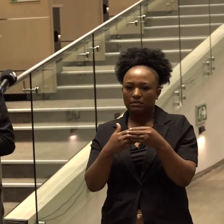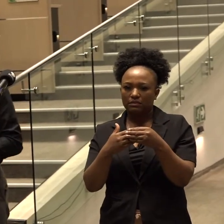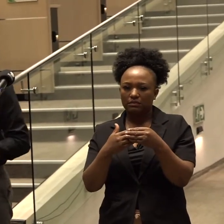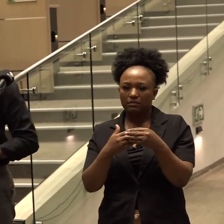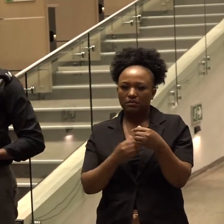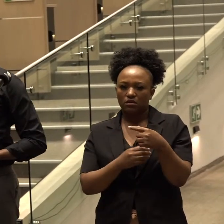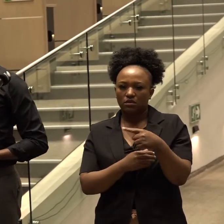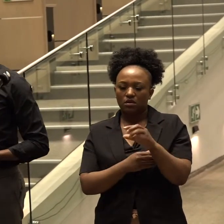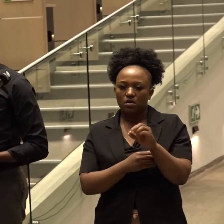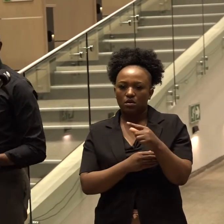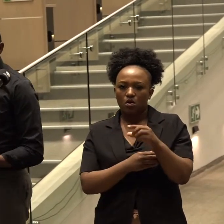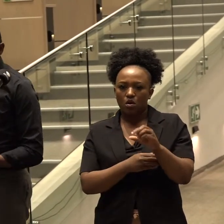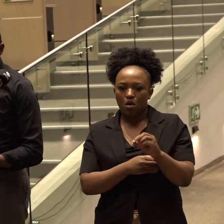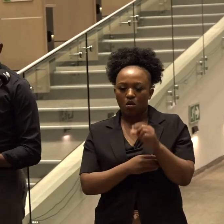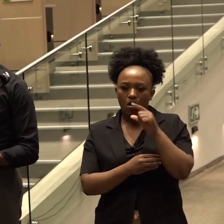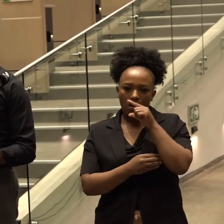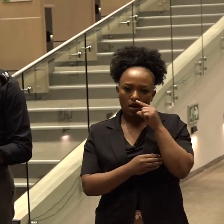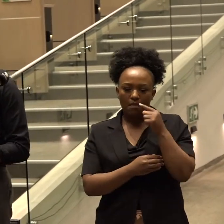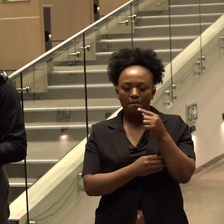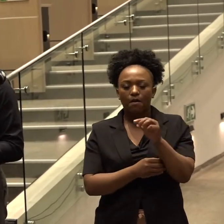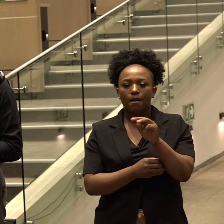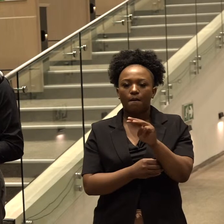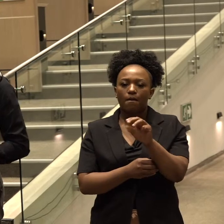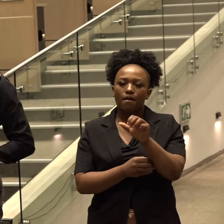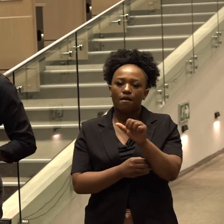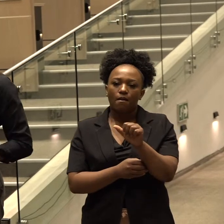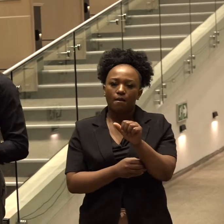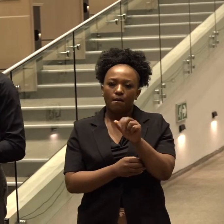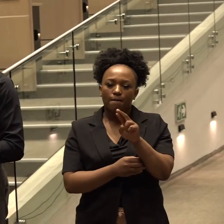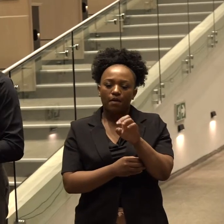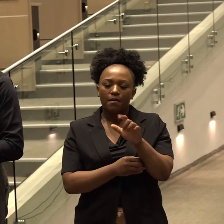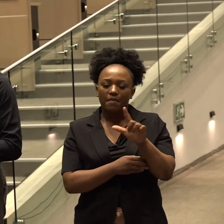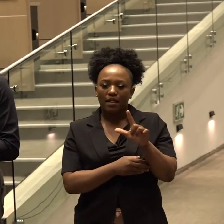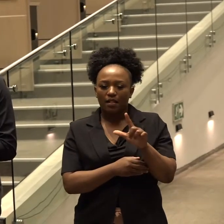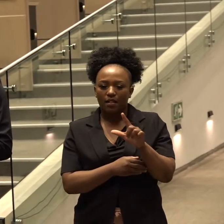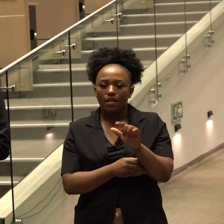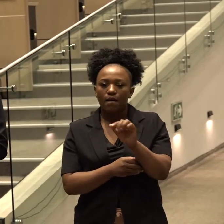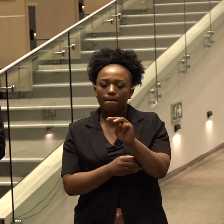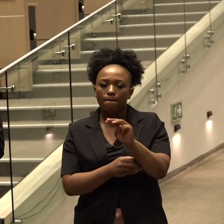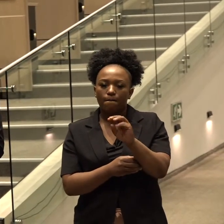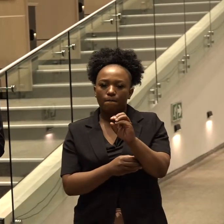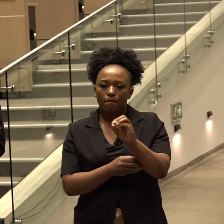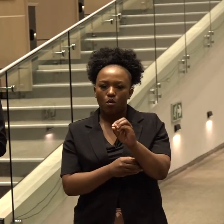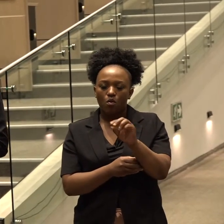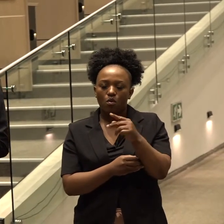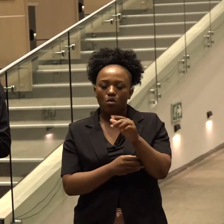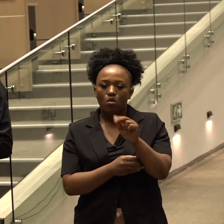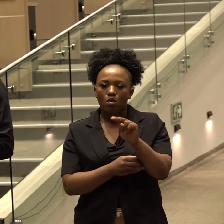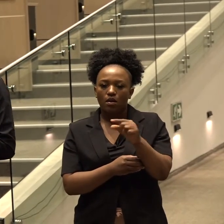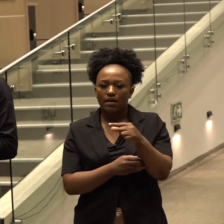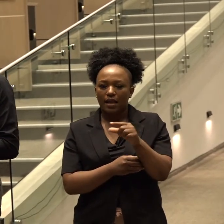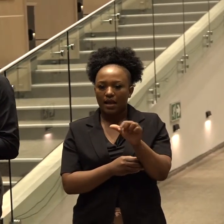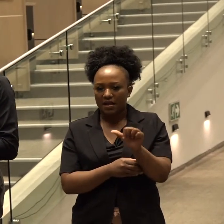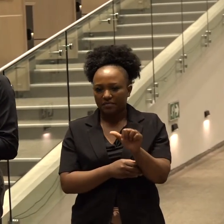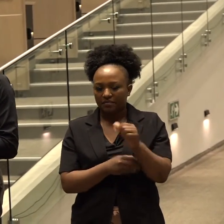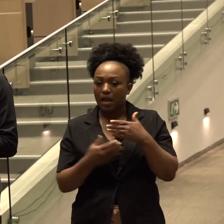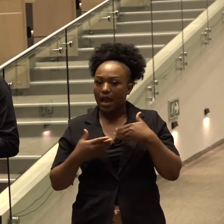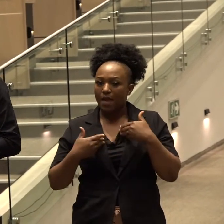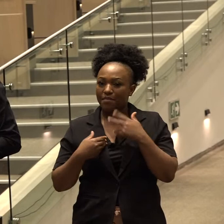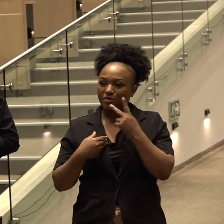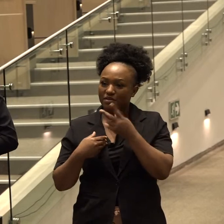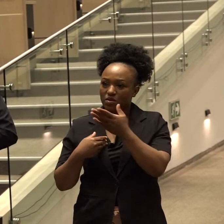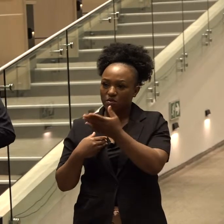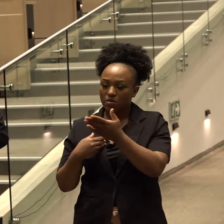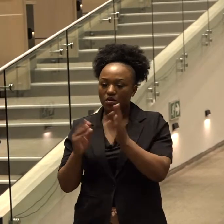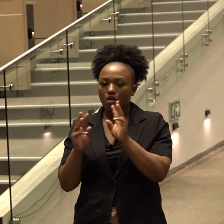Mabel msanga so I'm happy to see you here I'm from White 93 in